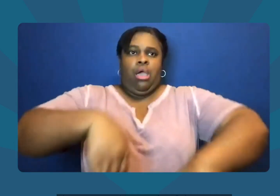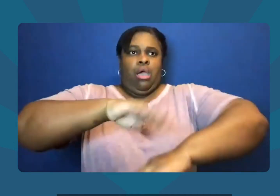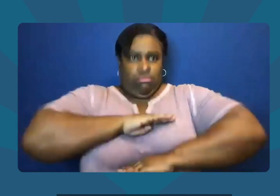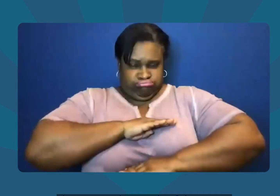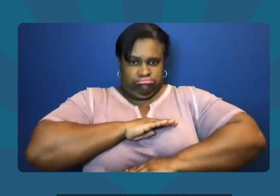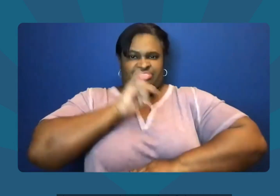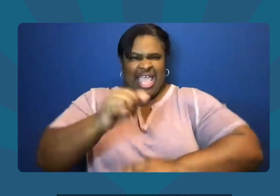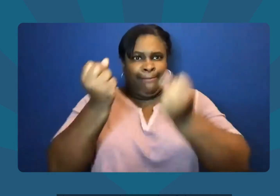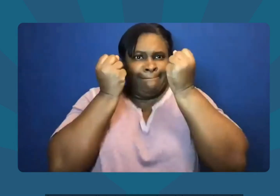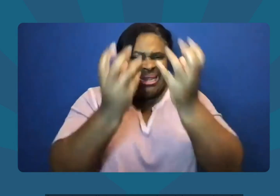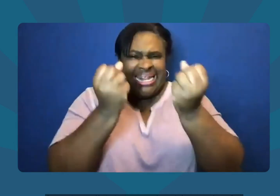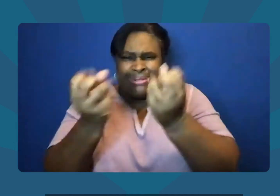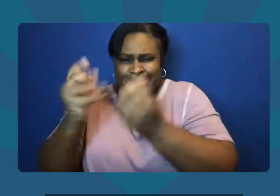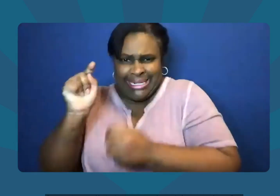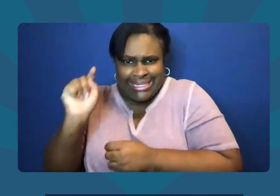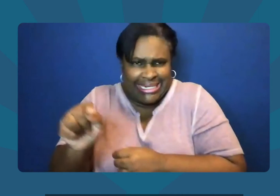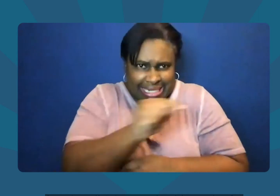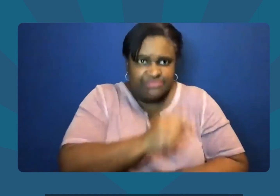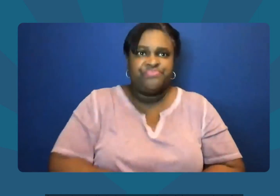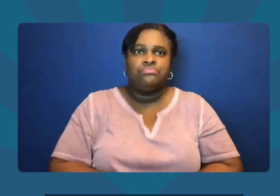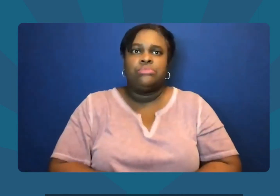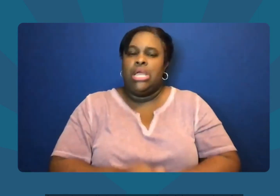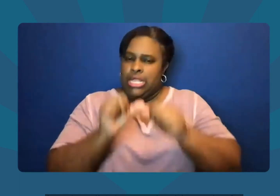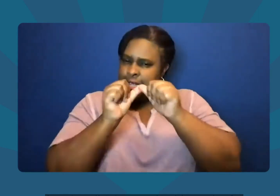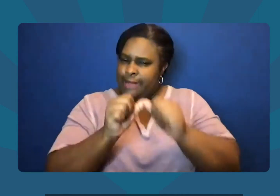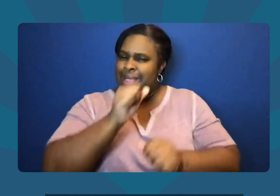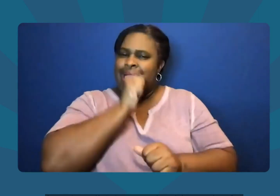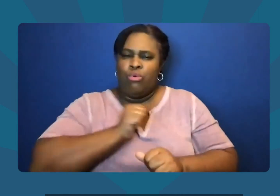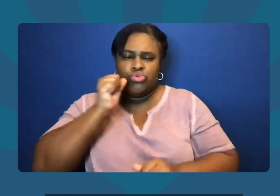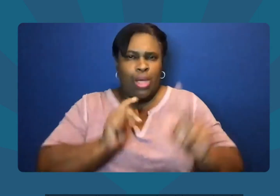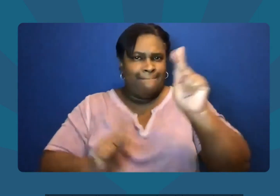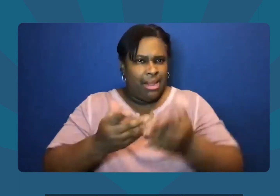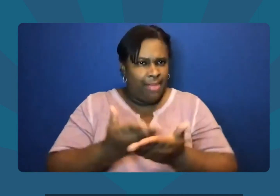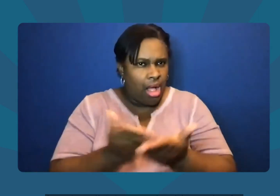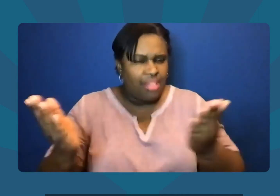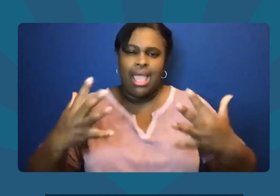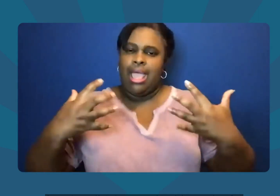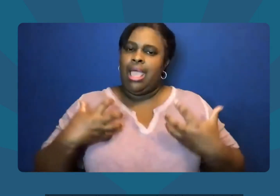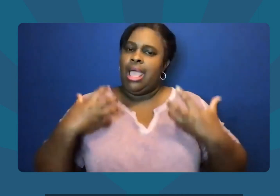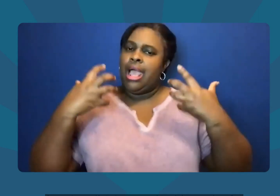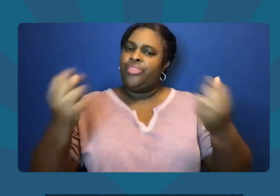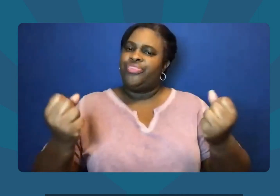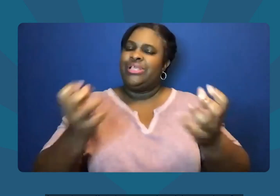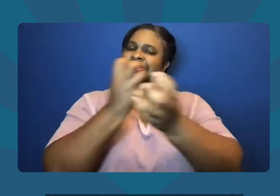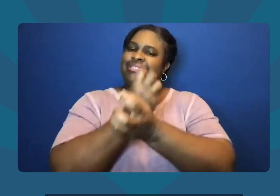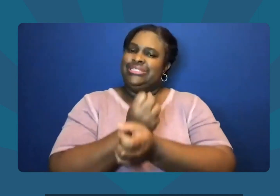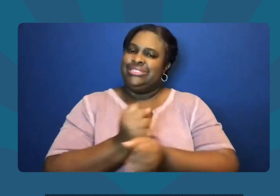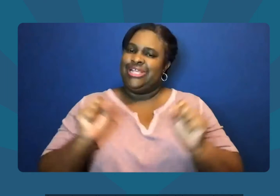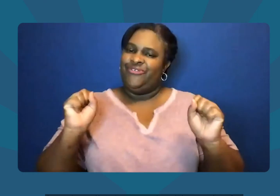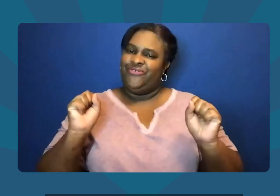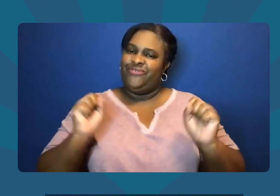the many, keeping all Arizonans healthy and safe.